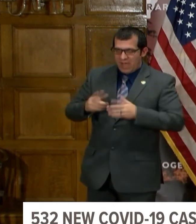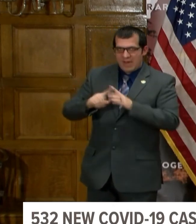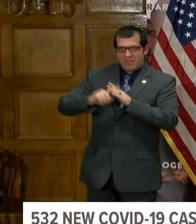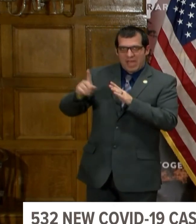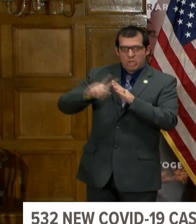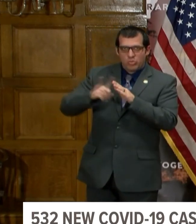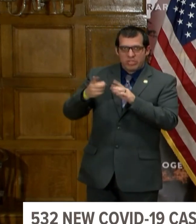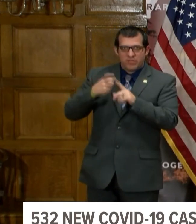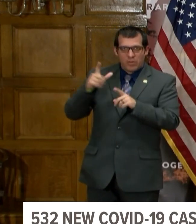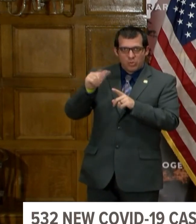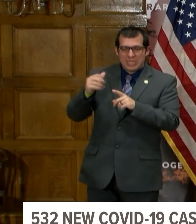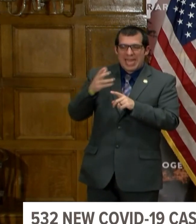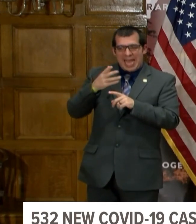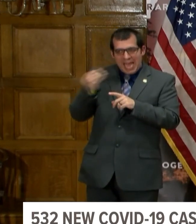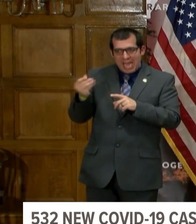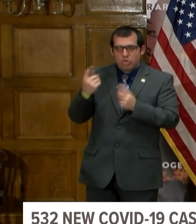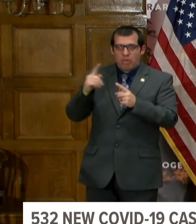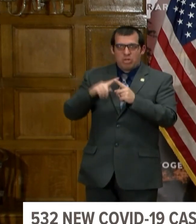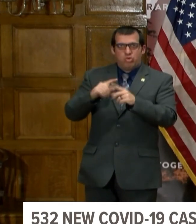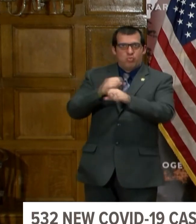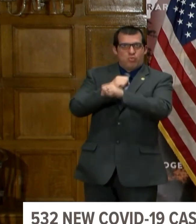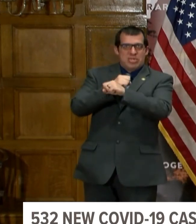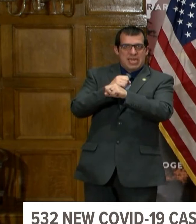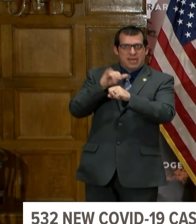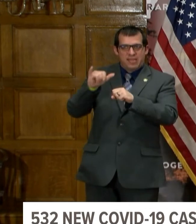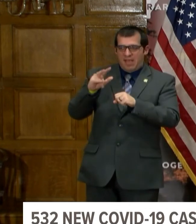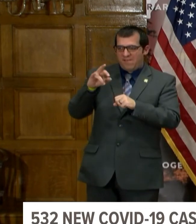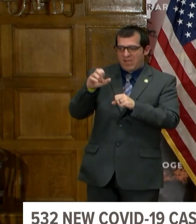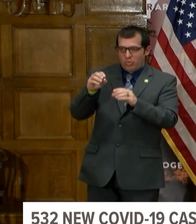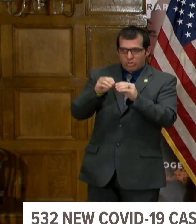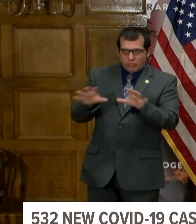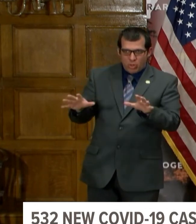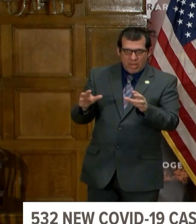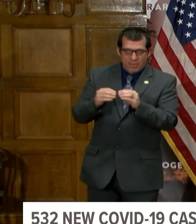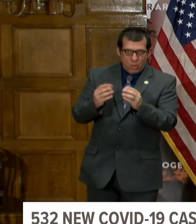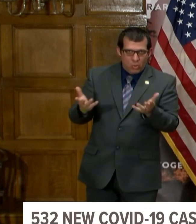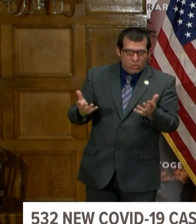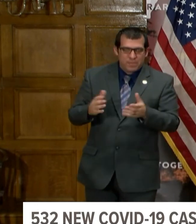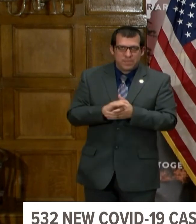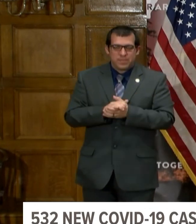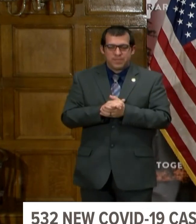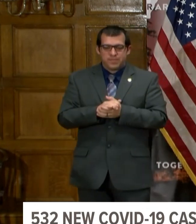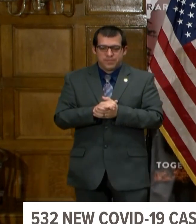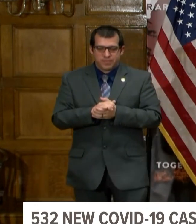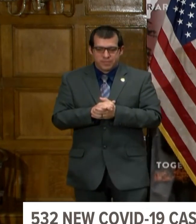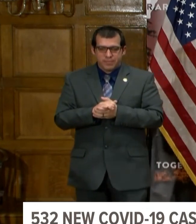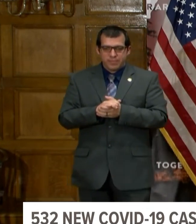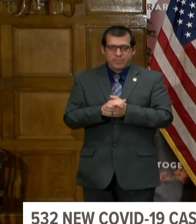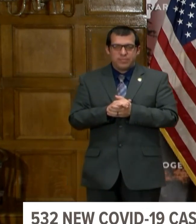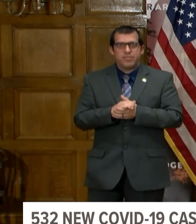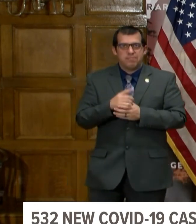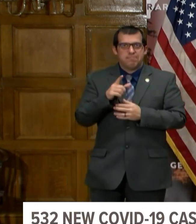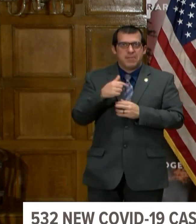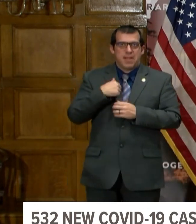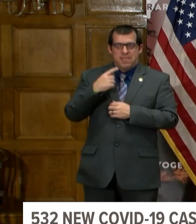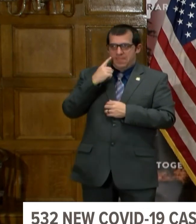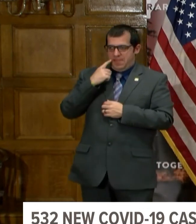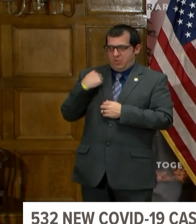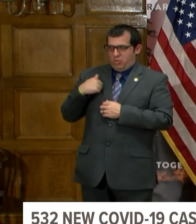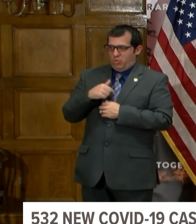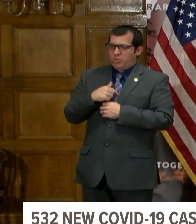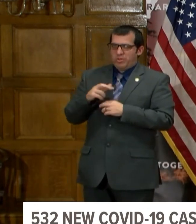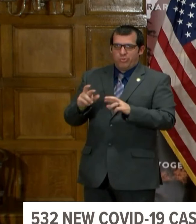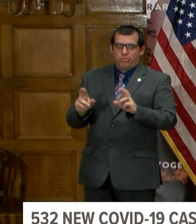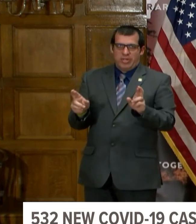also trying to contain the spread of the virus? I think we're very well prepared